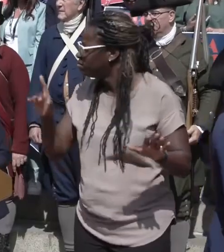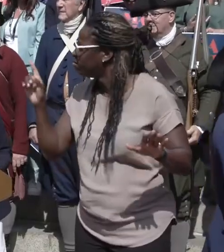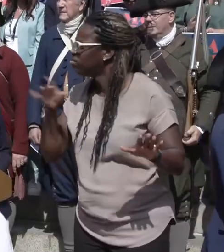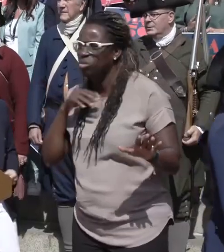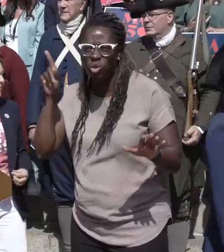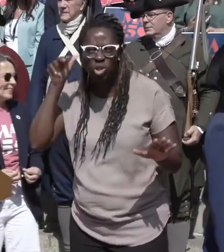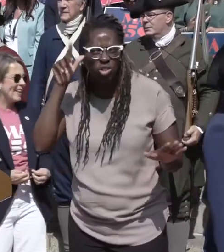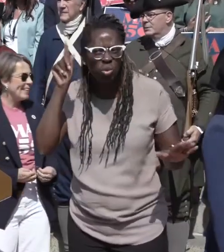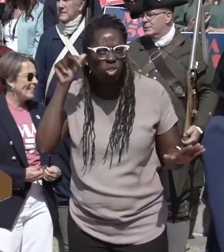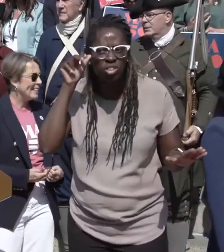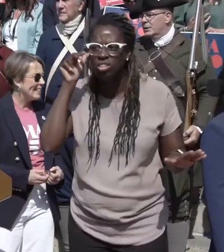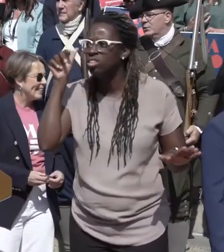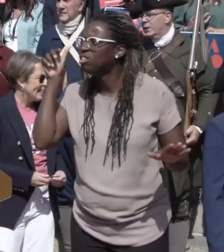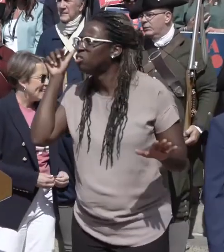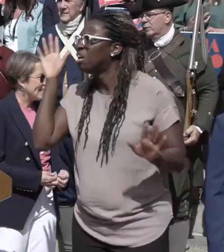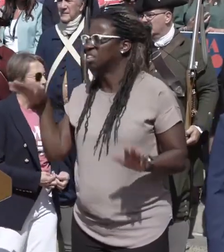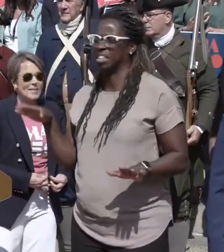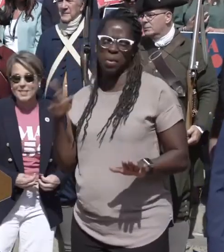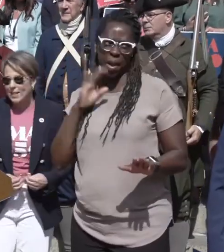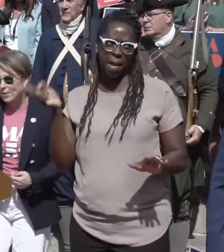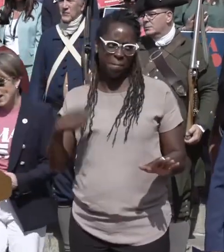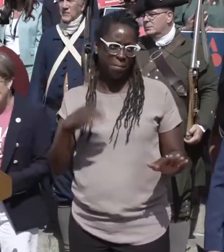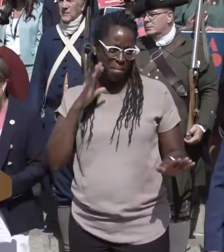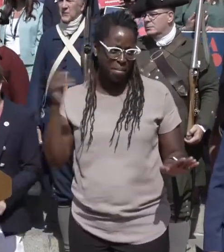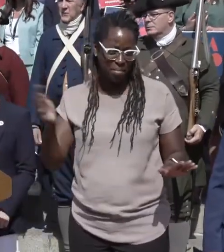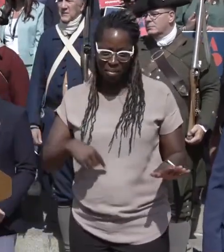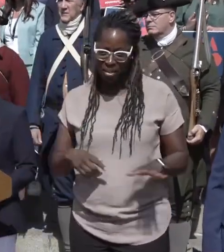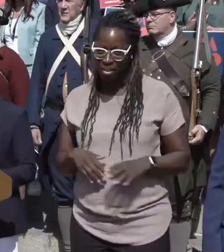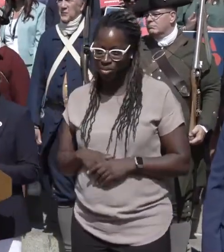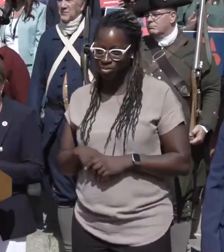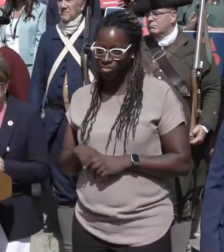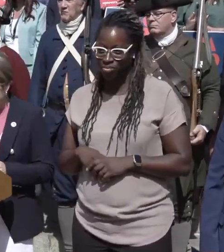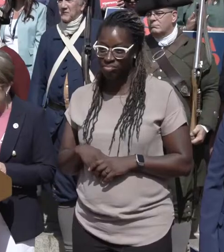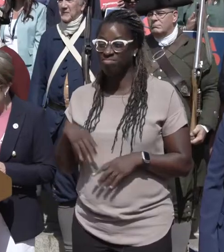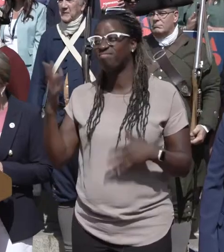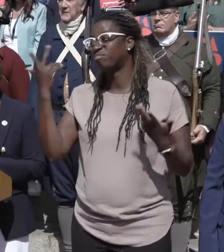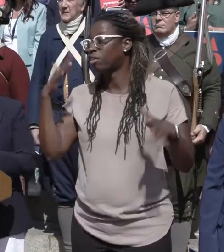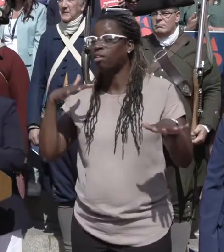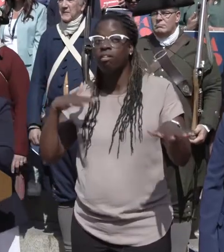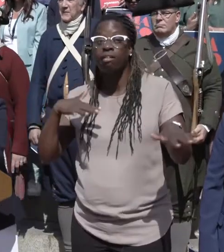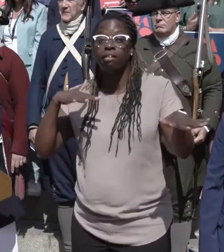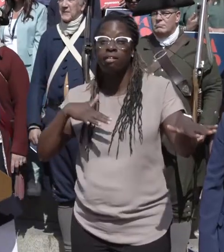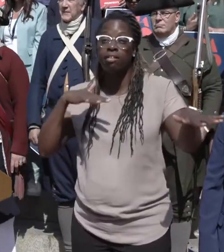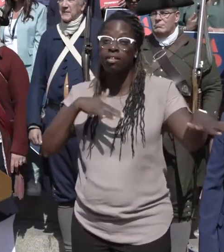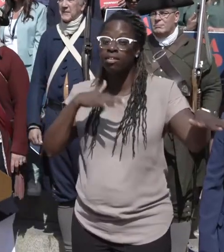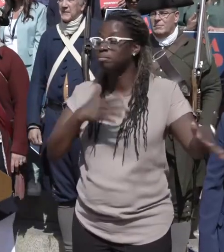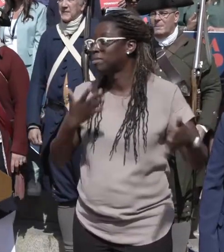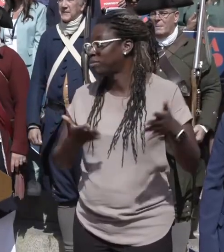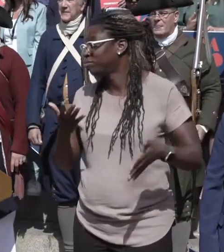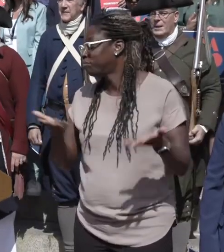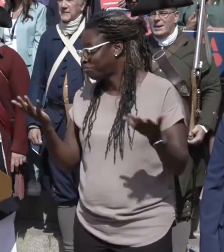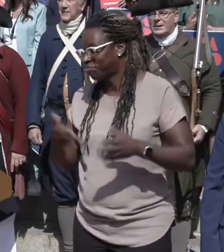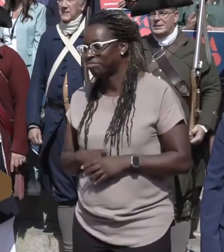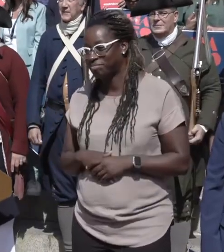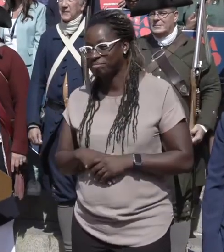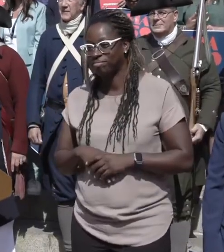He's coming. Guy on the horse? Yeah? He's stuck in traffic. He's stuck in traffic. Too bad we don't have a governor to deal with that.